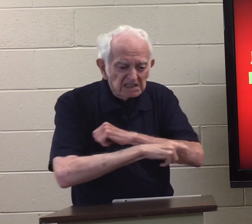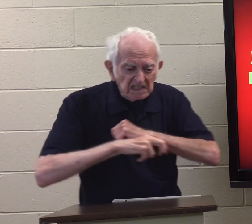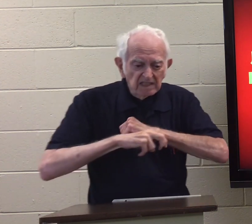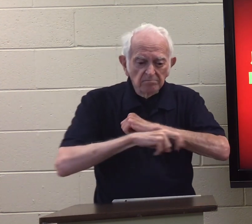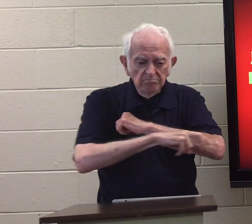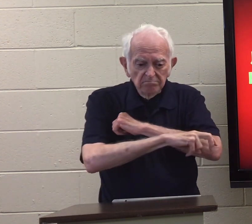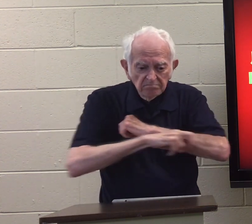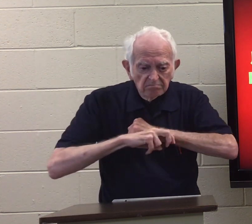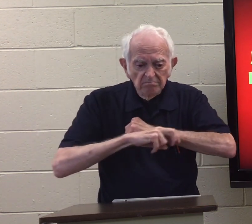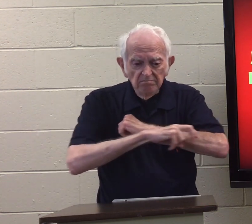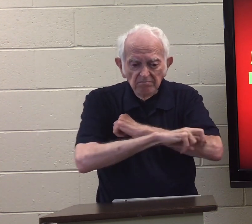if you steal